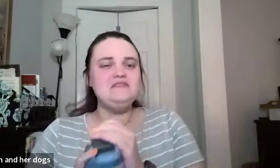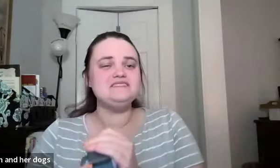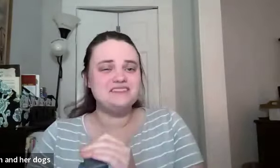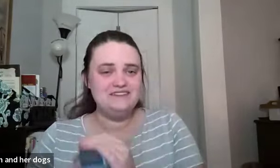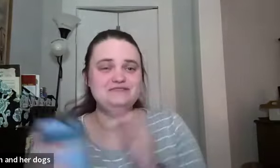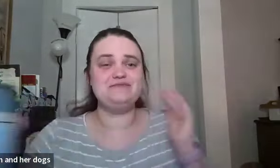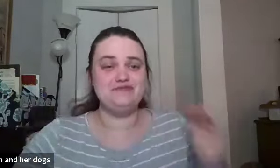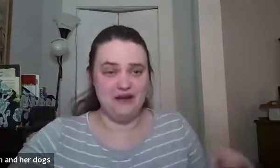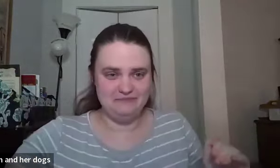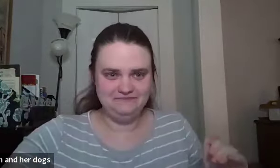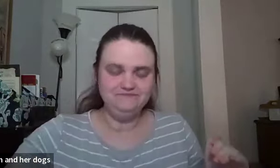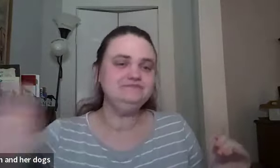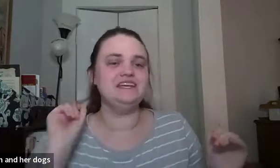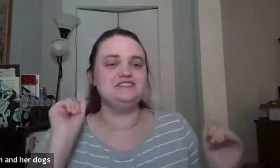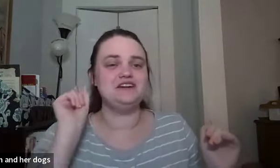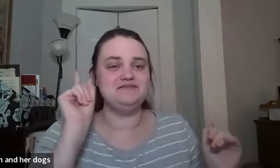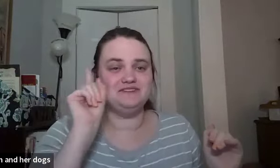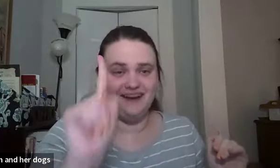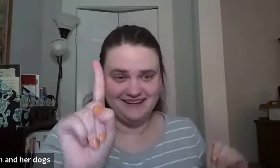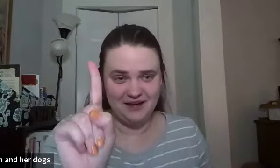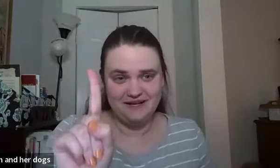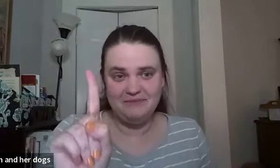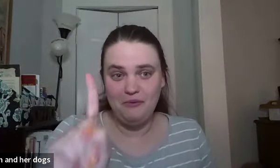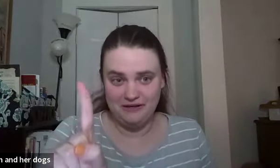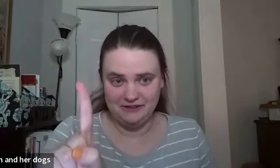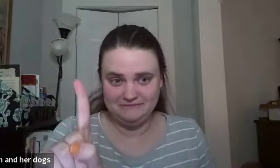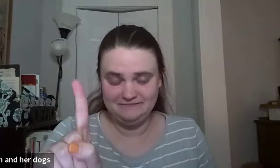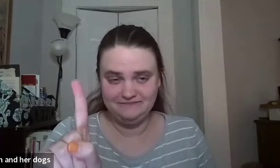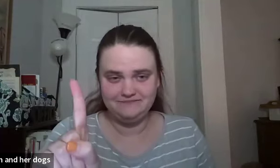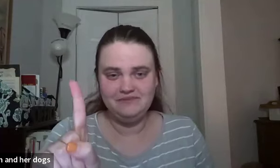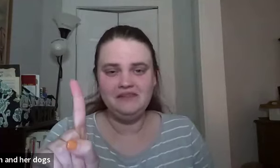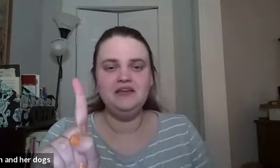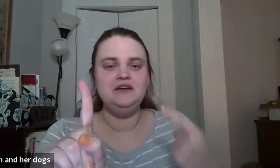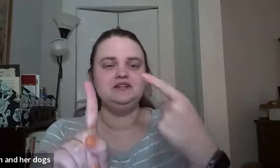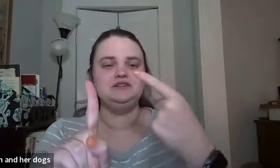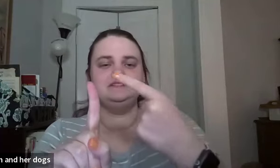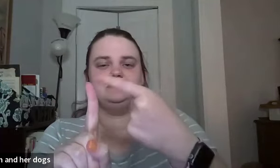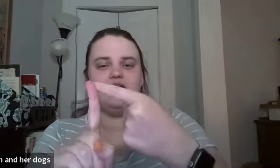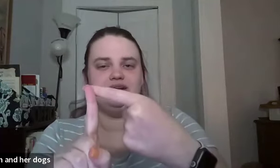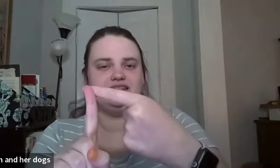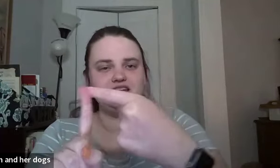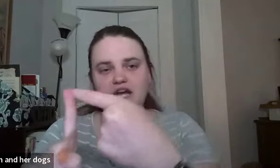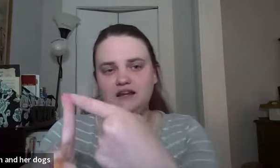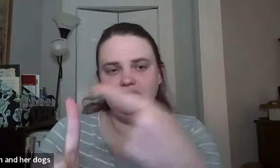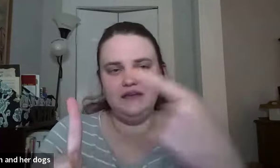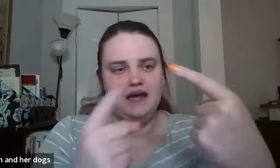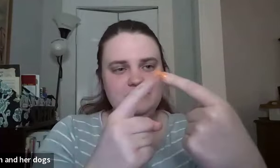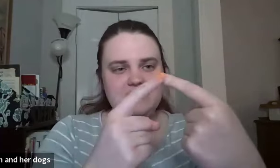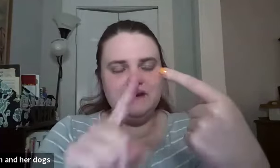The sign for from is you're gonna have your non-dominant pointer. Your dominant's gonna kind of like, I always have my